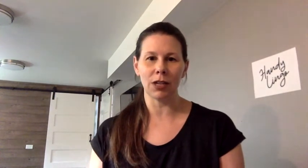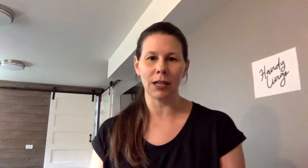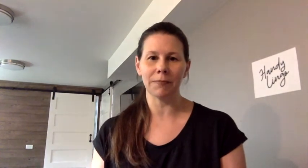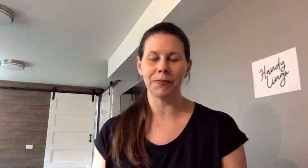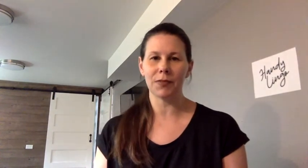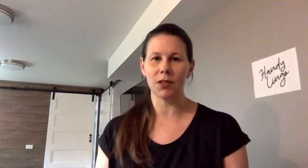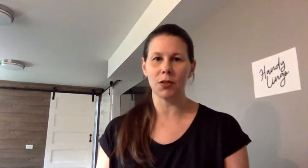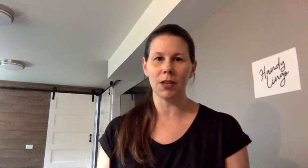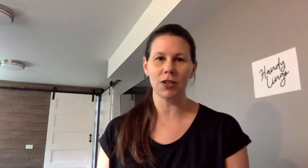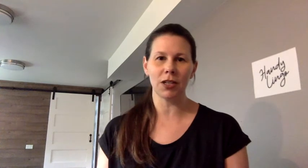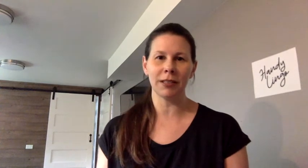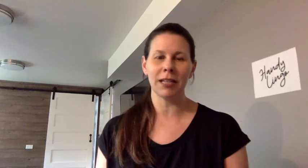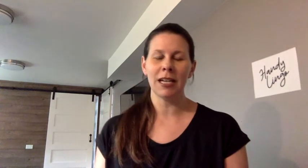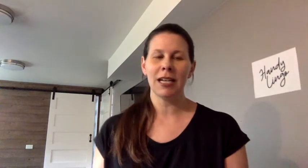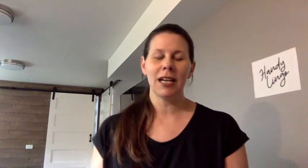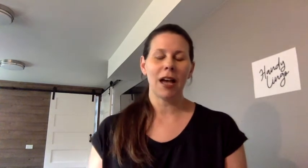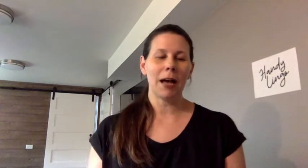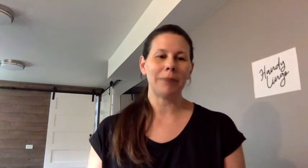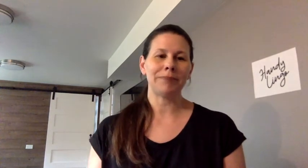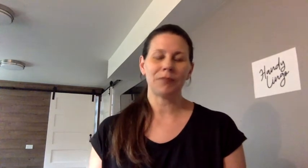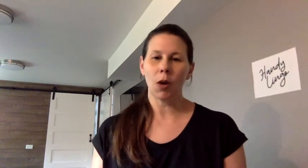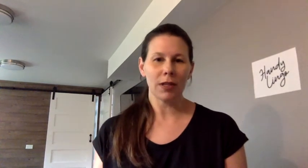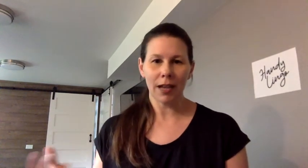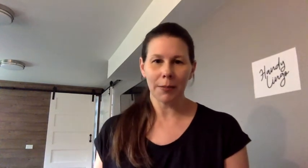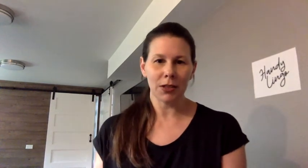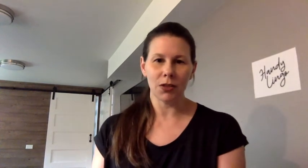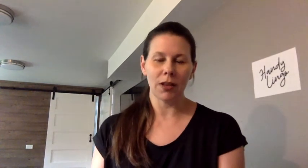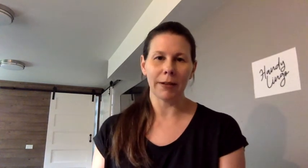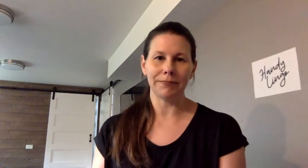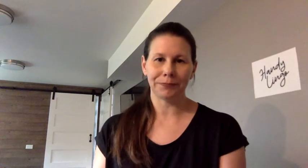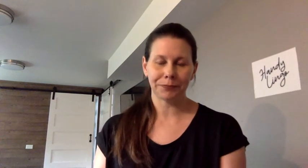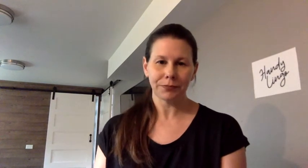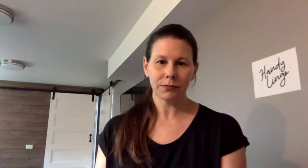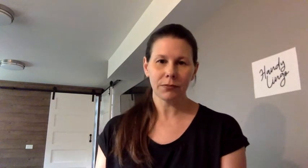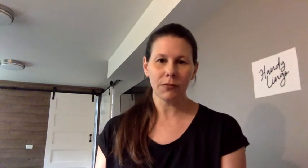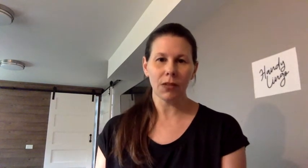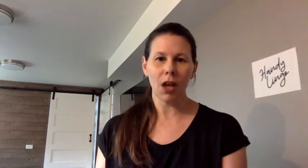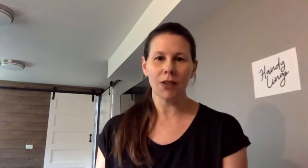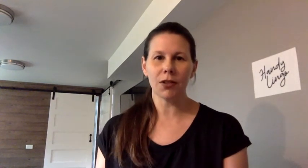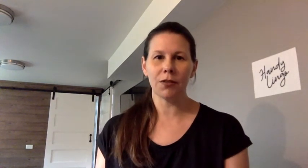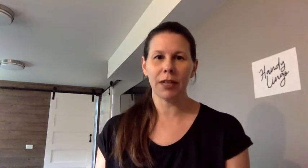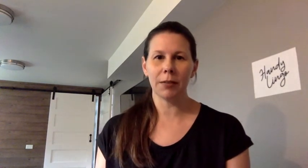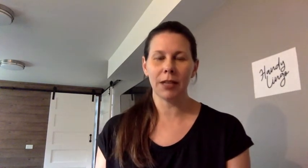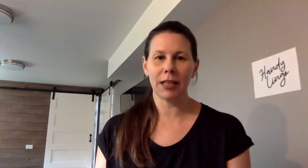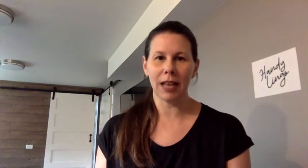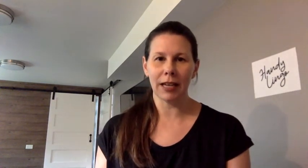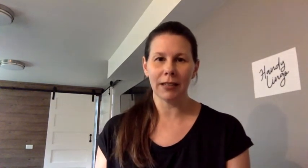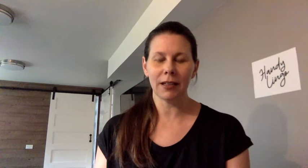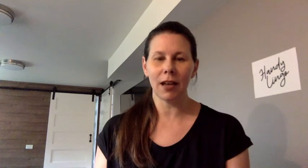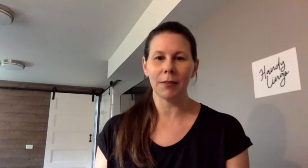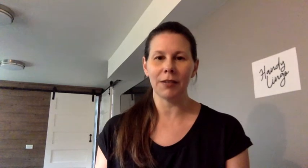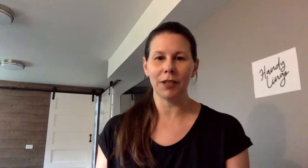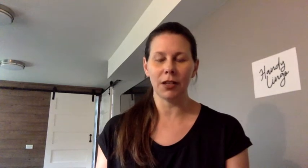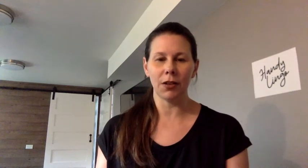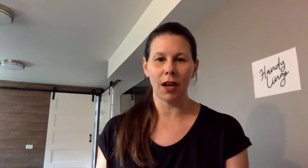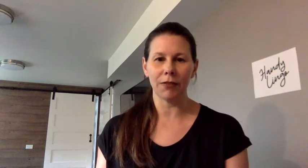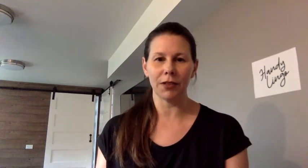learning situation. Always happy to do that. Also available online, on video